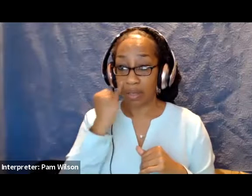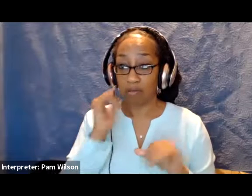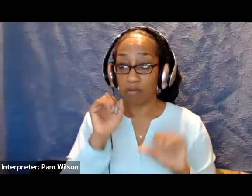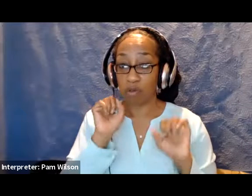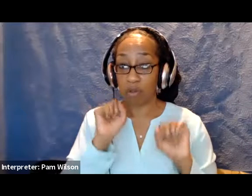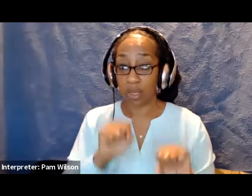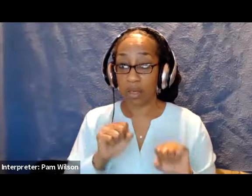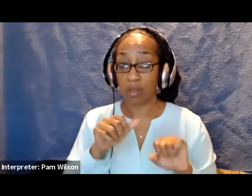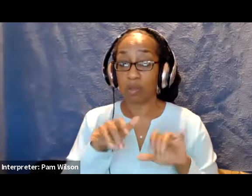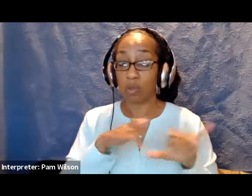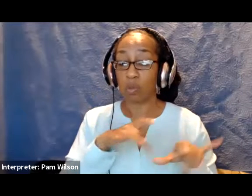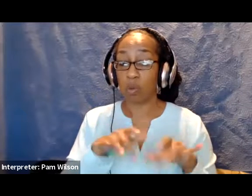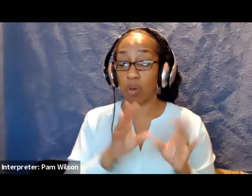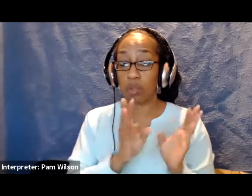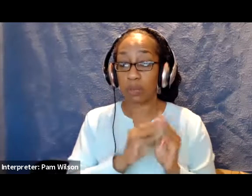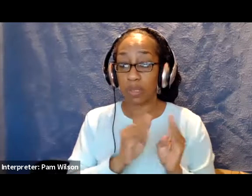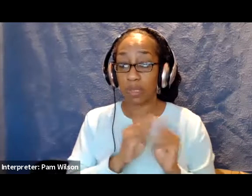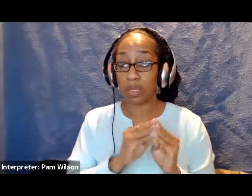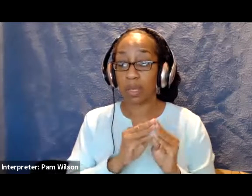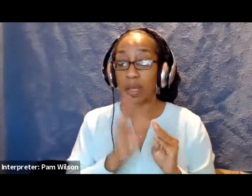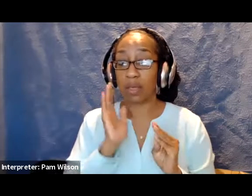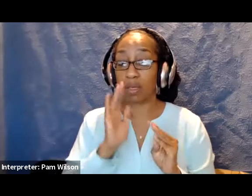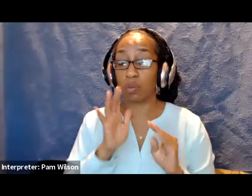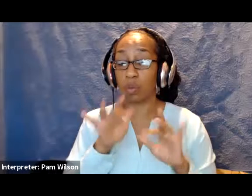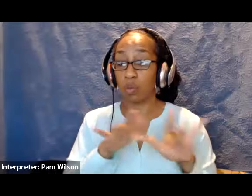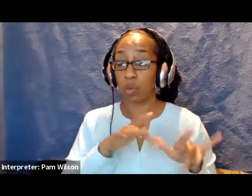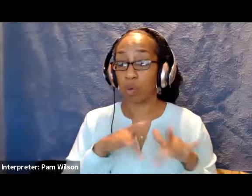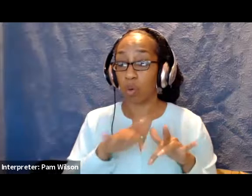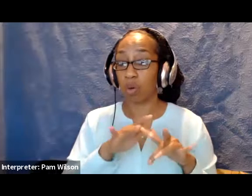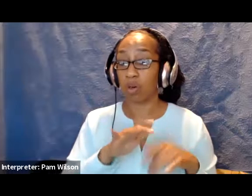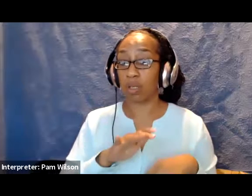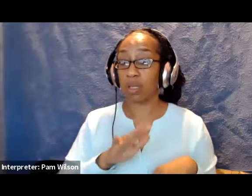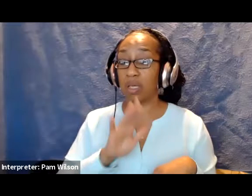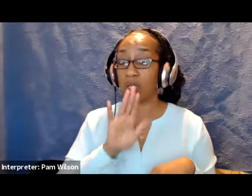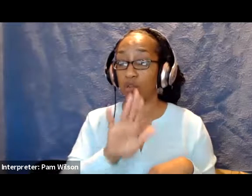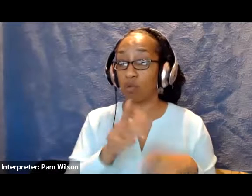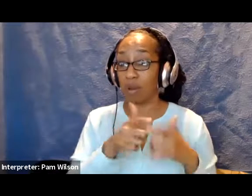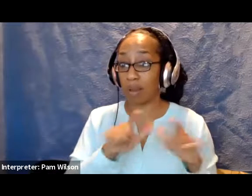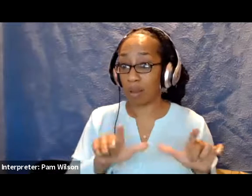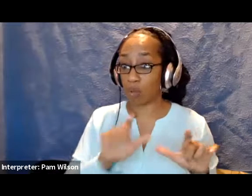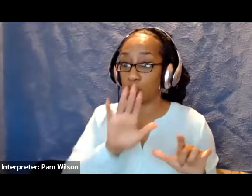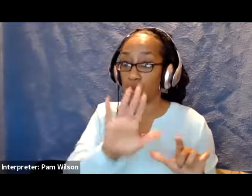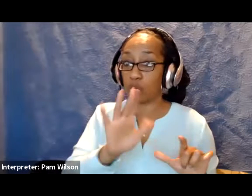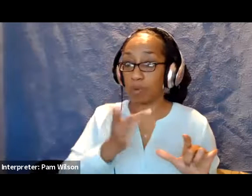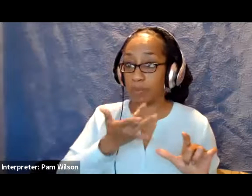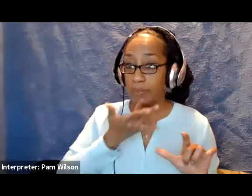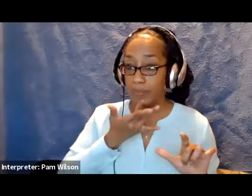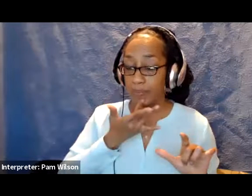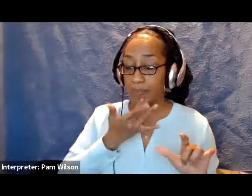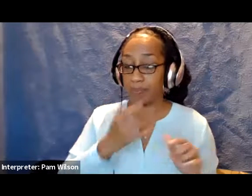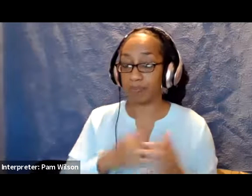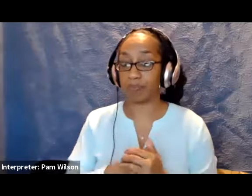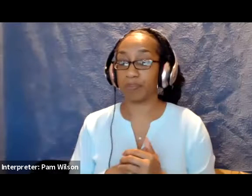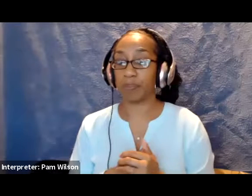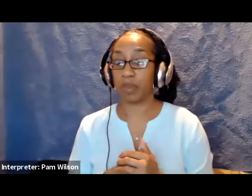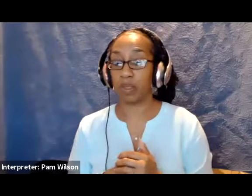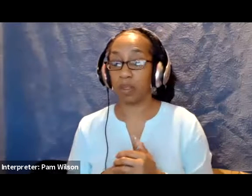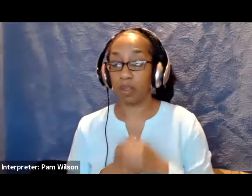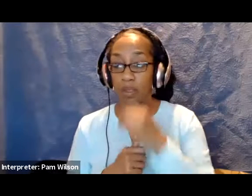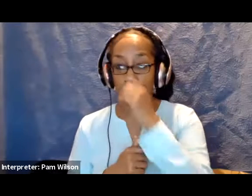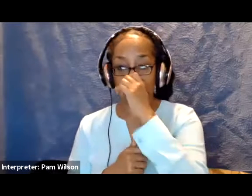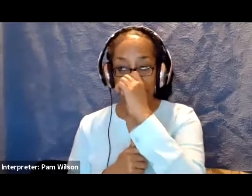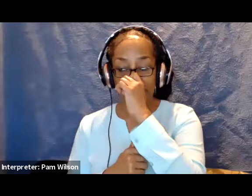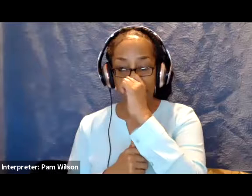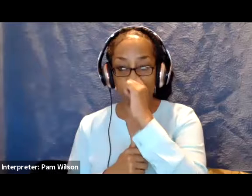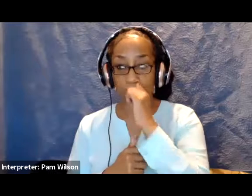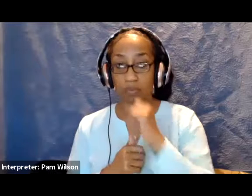meeting, and it's going to record in the language that you chose. All right? So here